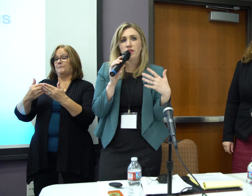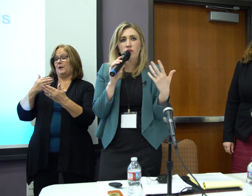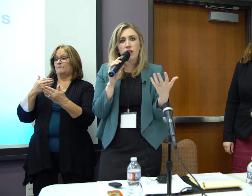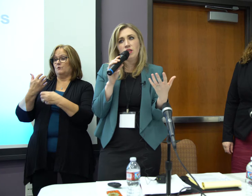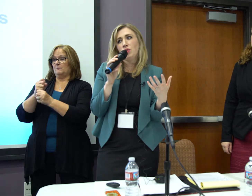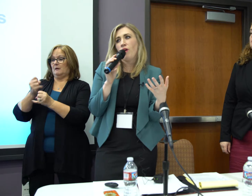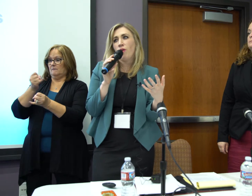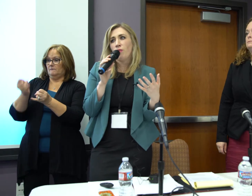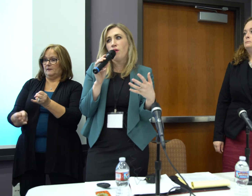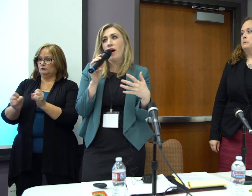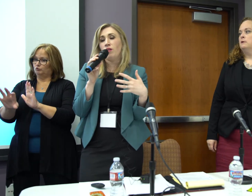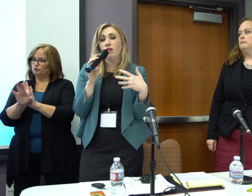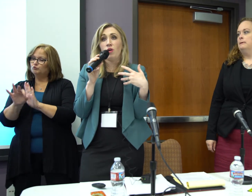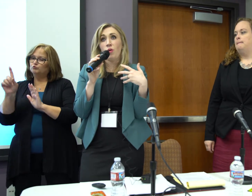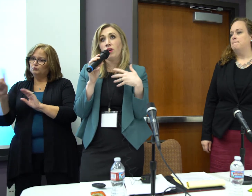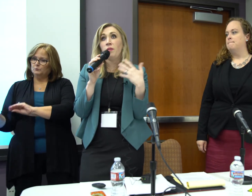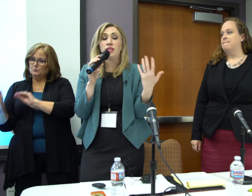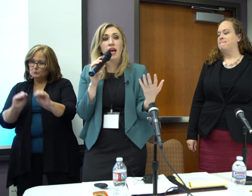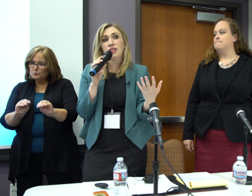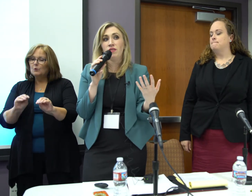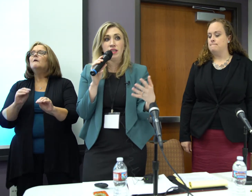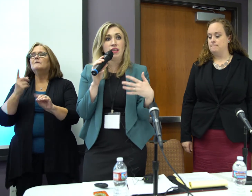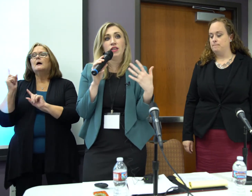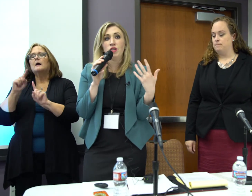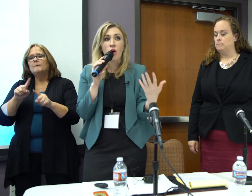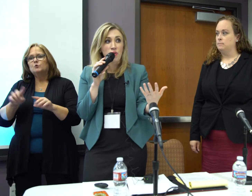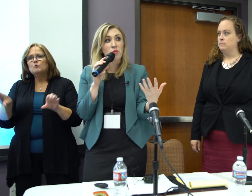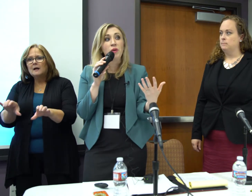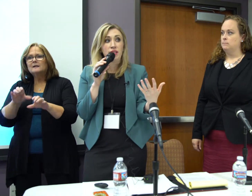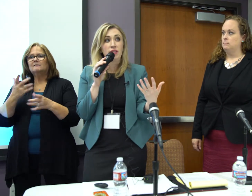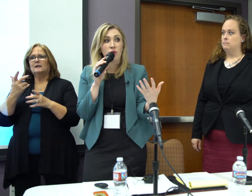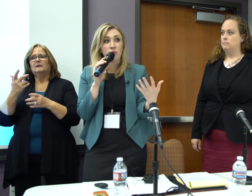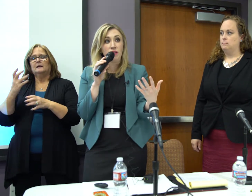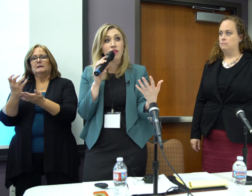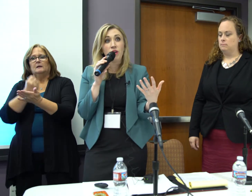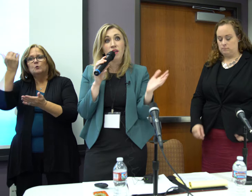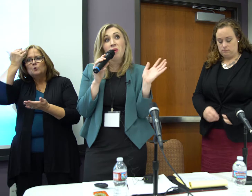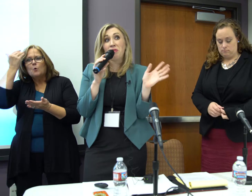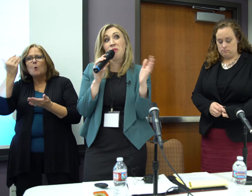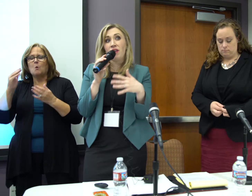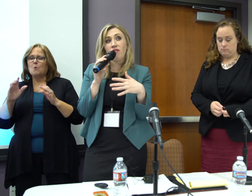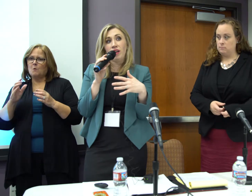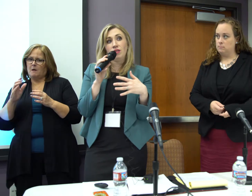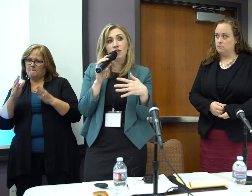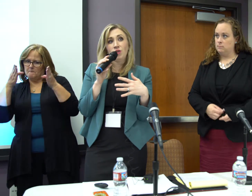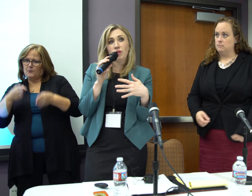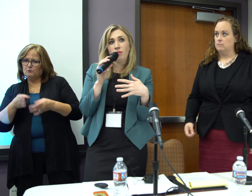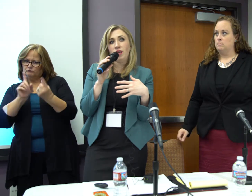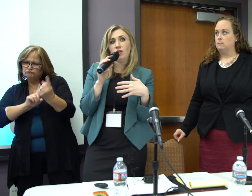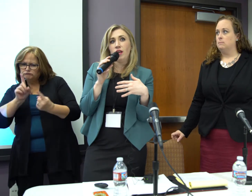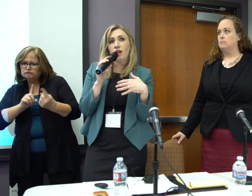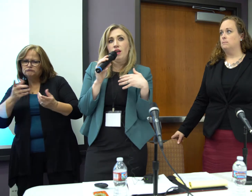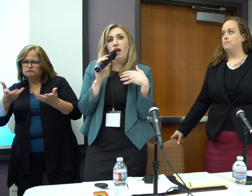final choice of moving into a home, about, coming to activities, getting to know the roommates that they would be living with before that final decision